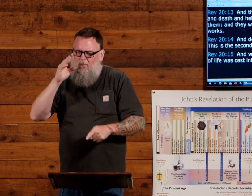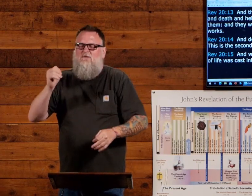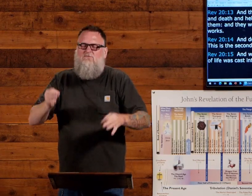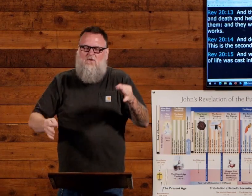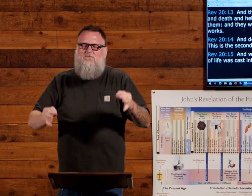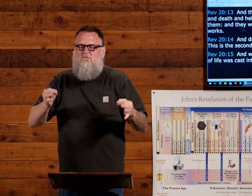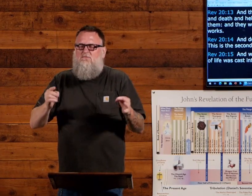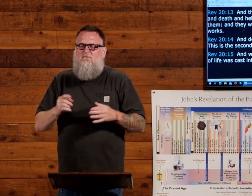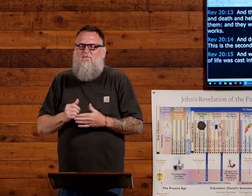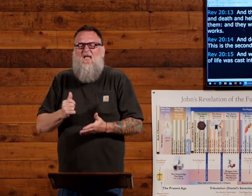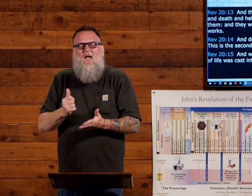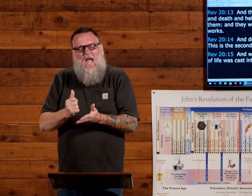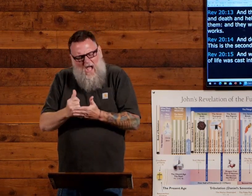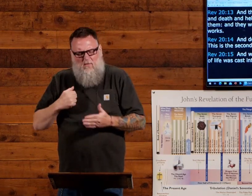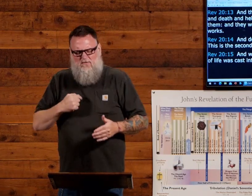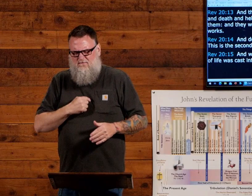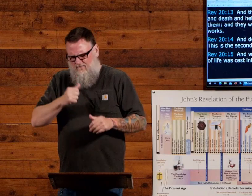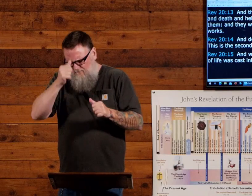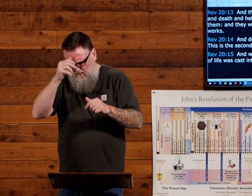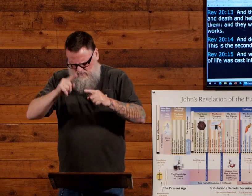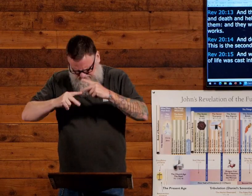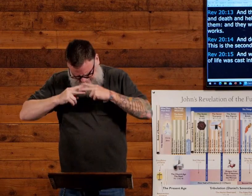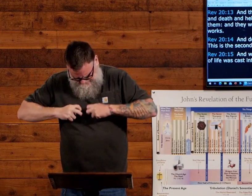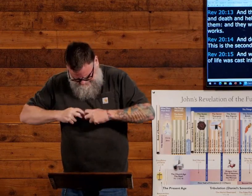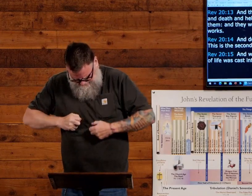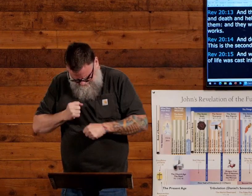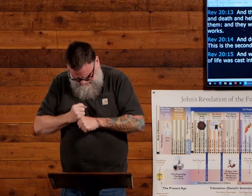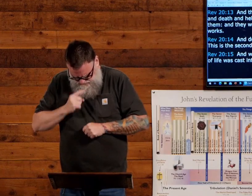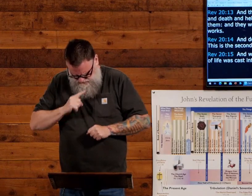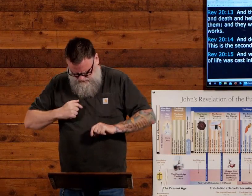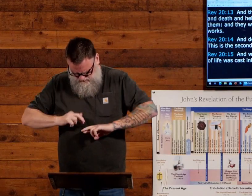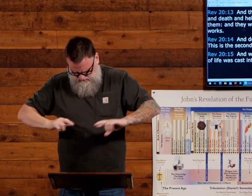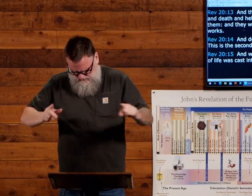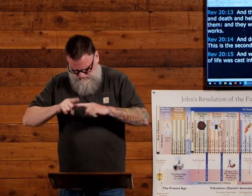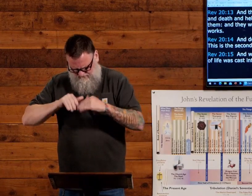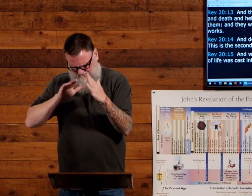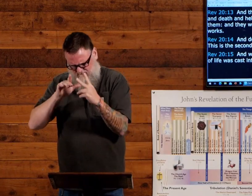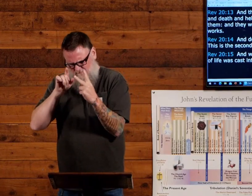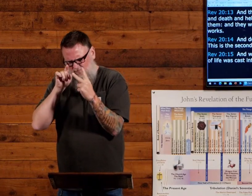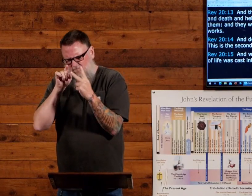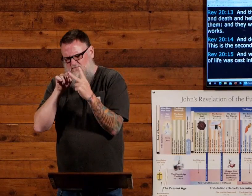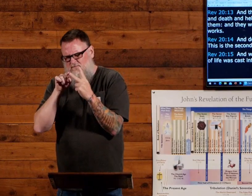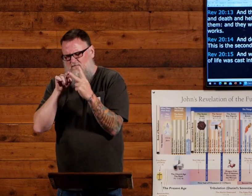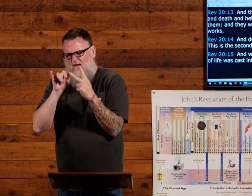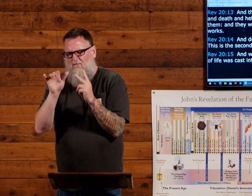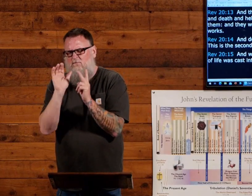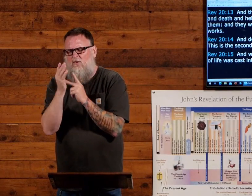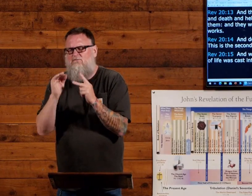But our works will be judged. Help us remember that as we examine ourselves and ready to face you.